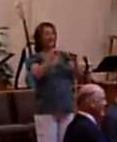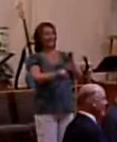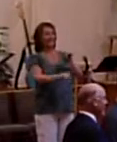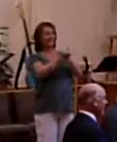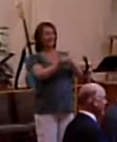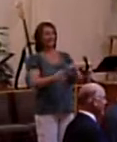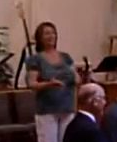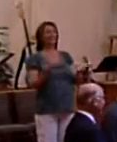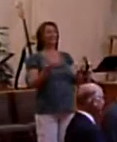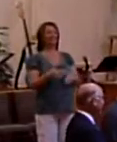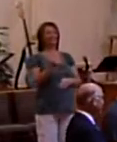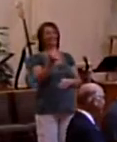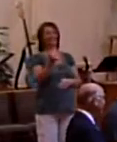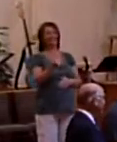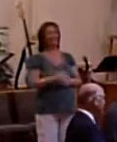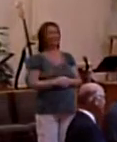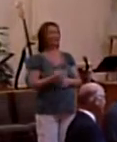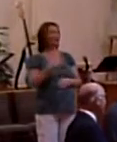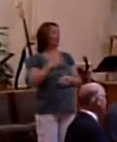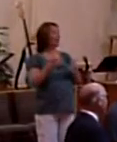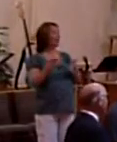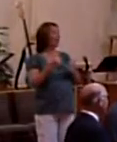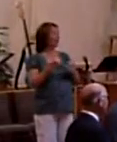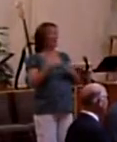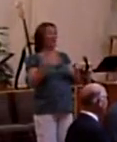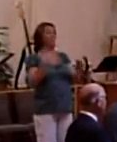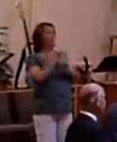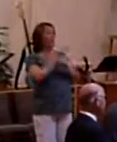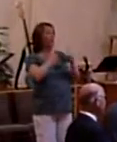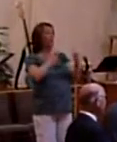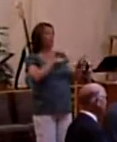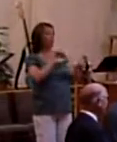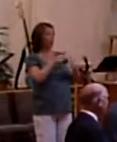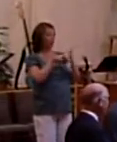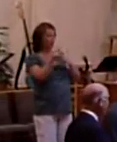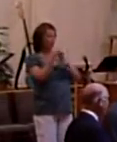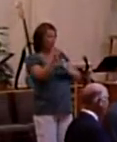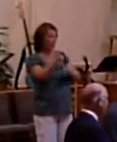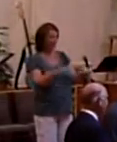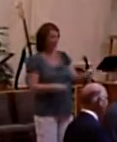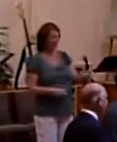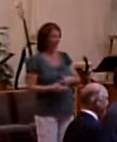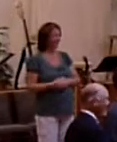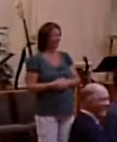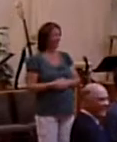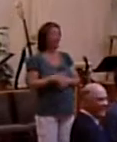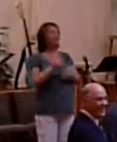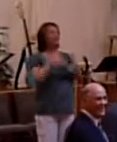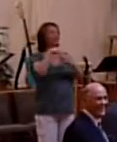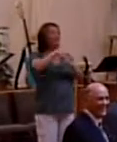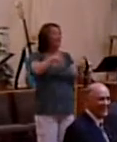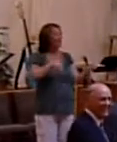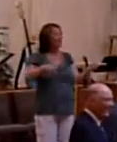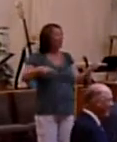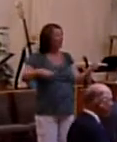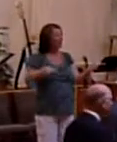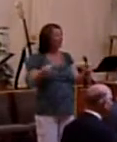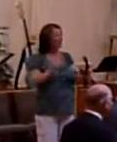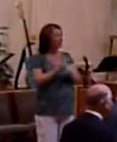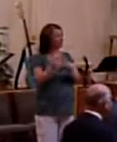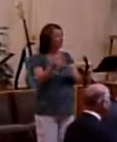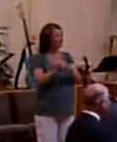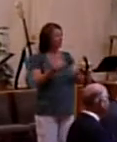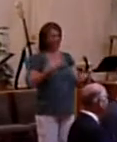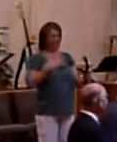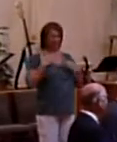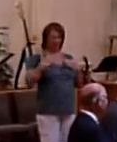maybe that wouldn't be so well. We want a full report. Full report. You gave her. Okay. Her What's in there? Bath and Body Works. I don't know if